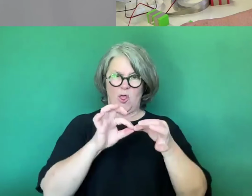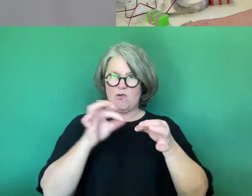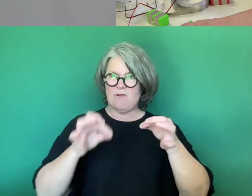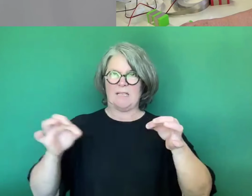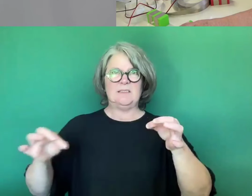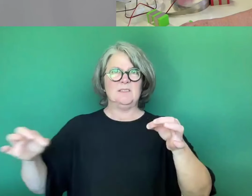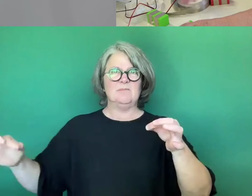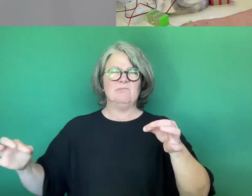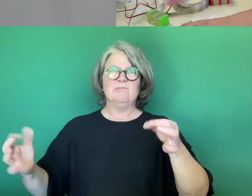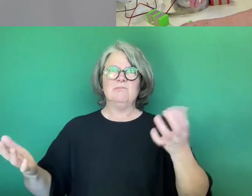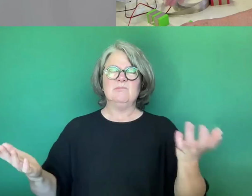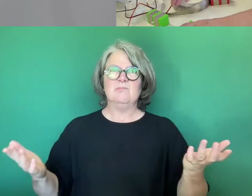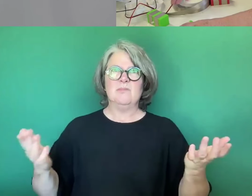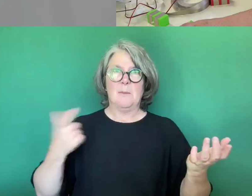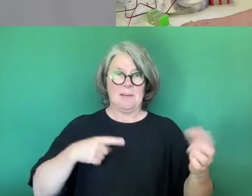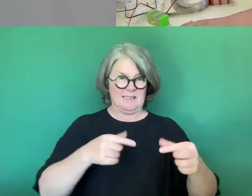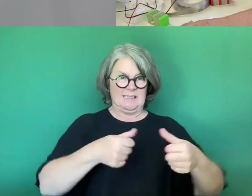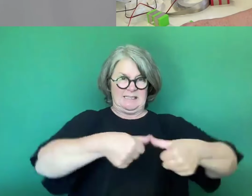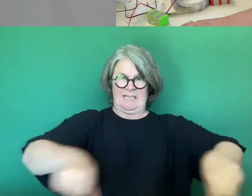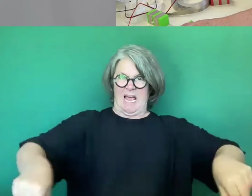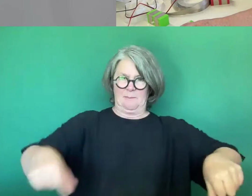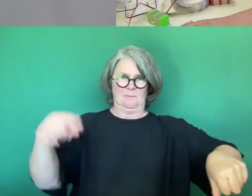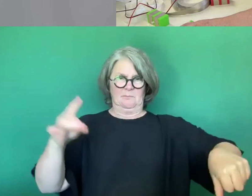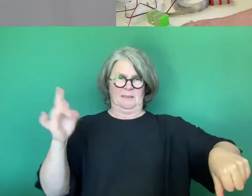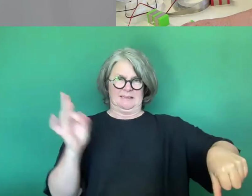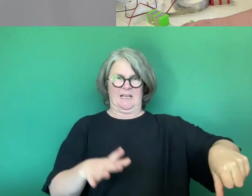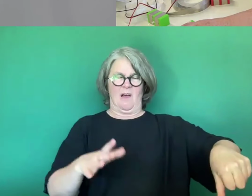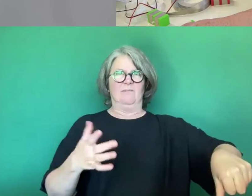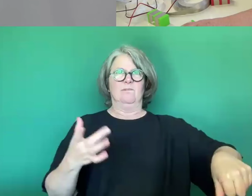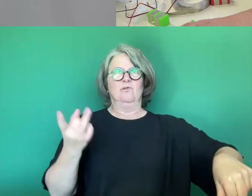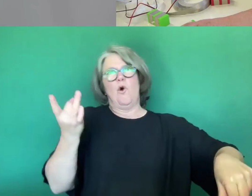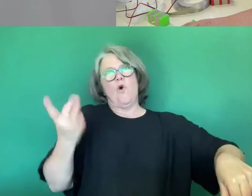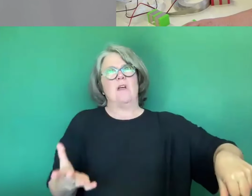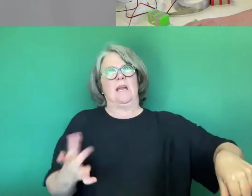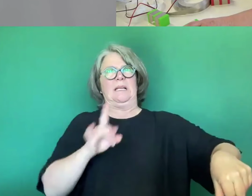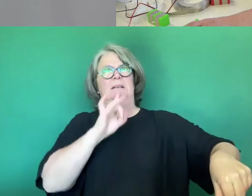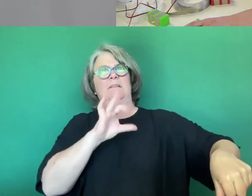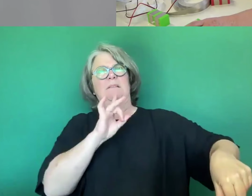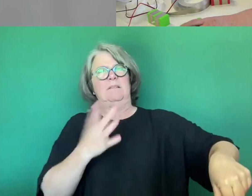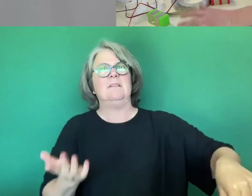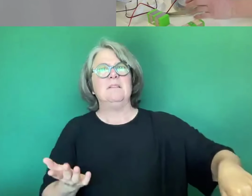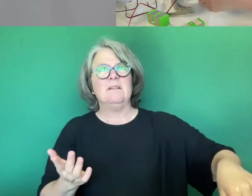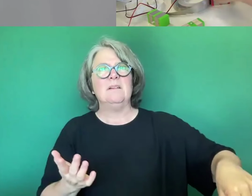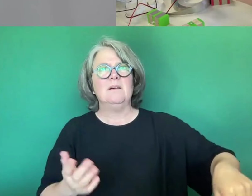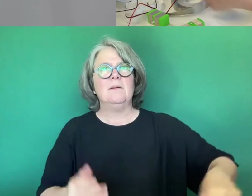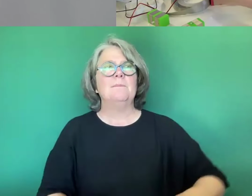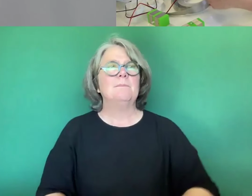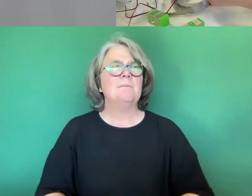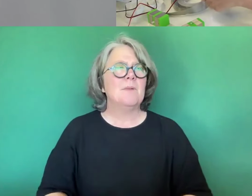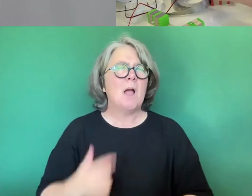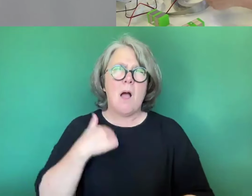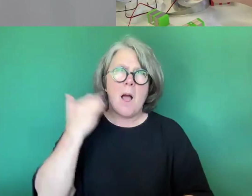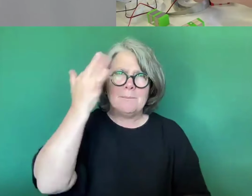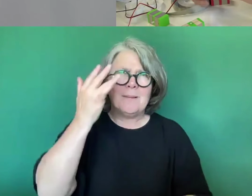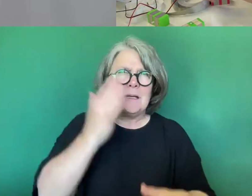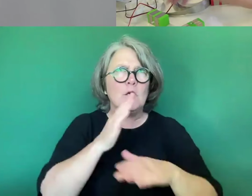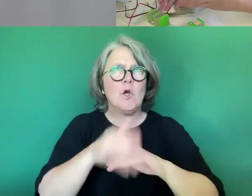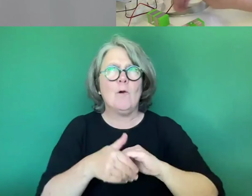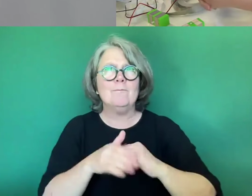because you get the conducting from the tape. I think it's more just as a connection. Oh, yes, absolutely. To get